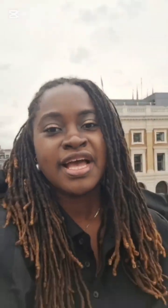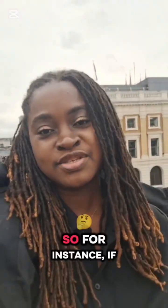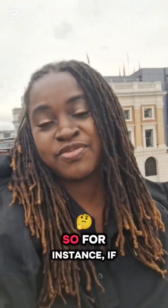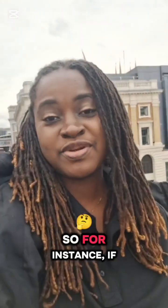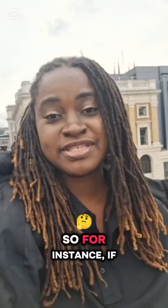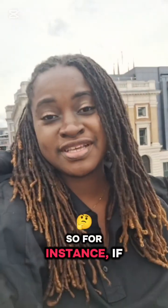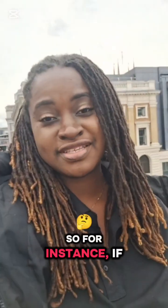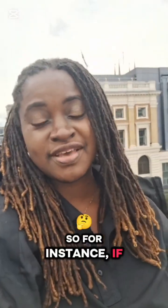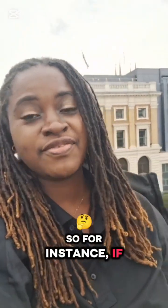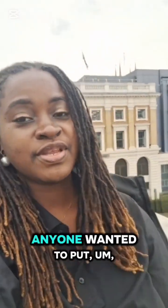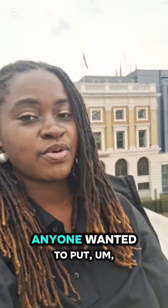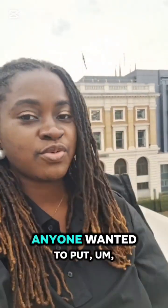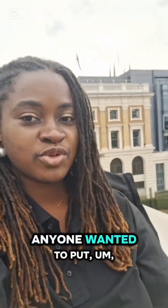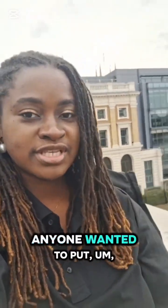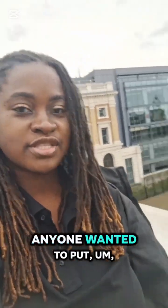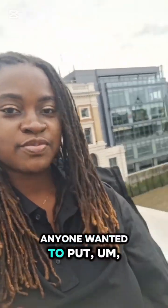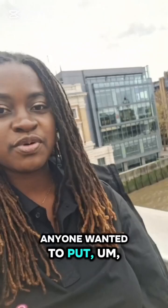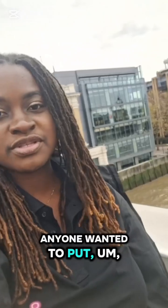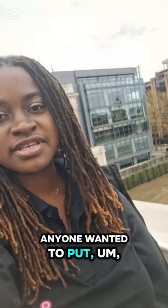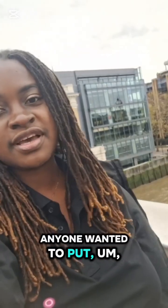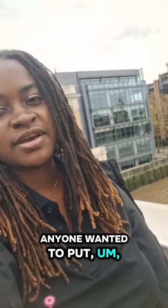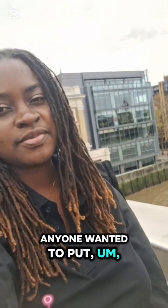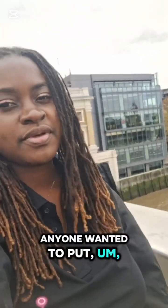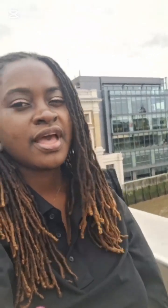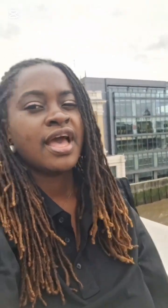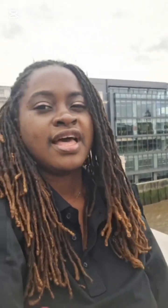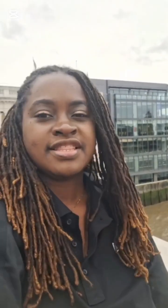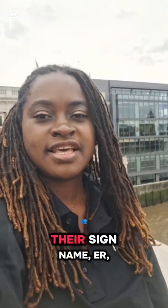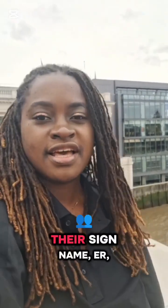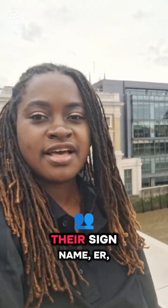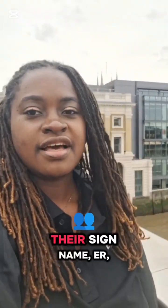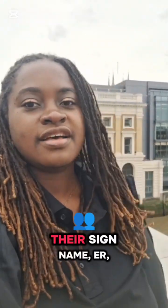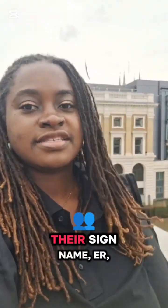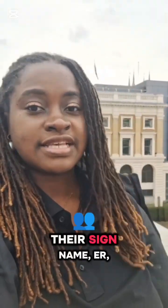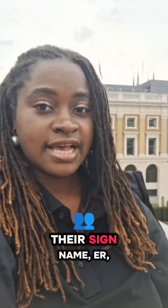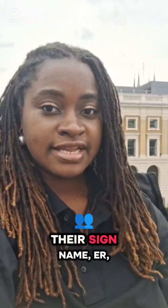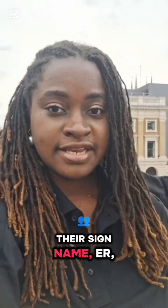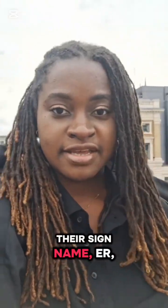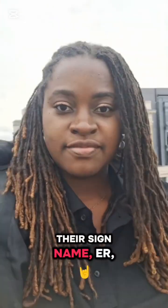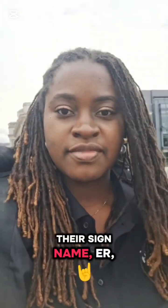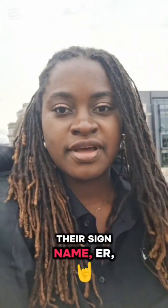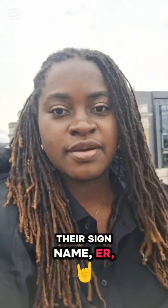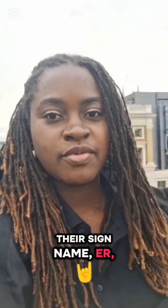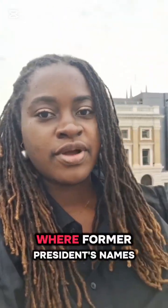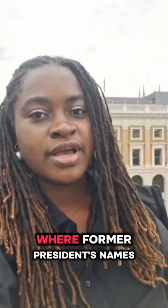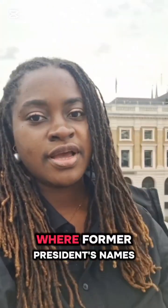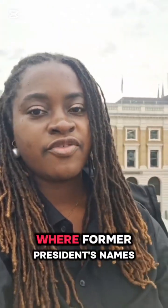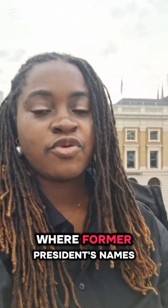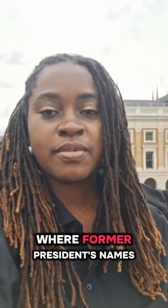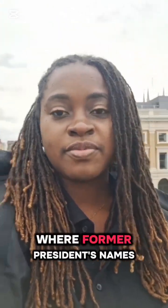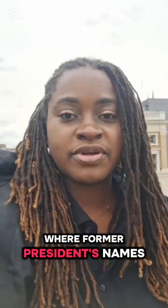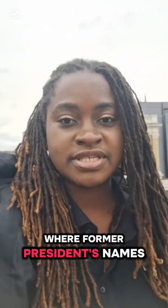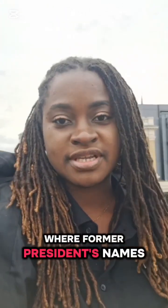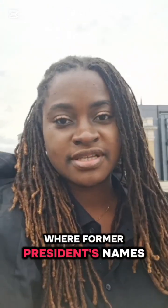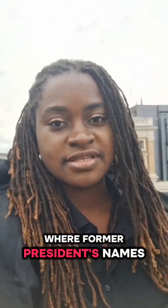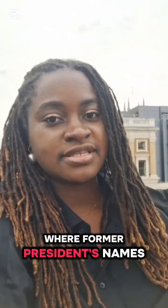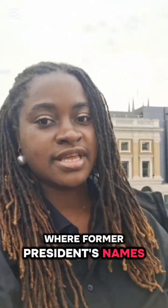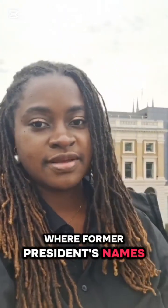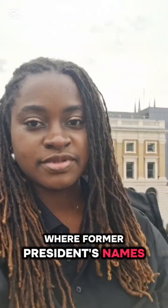for instance, if anyone wanted to put their sign name where former presidents' names